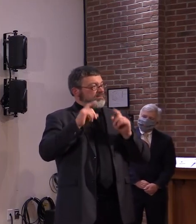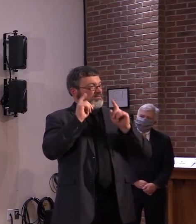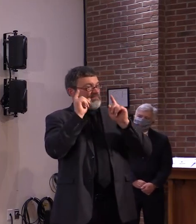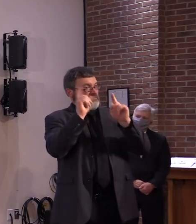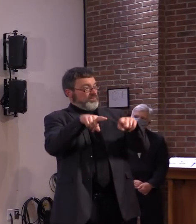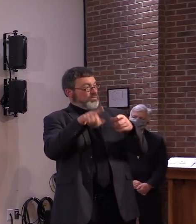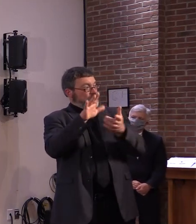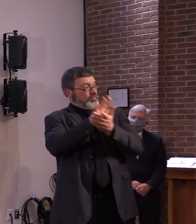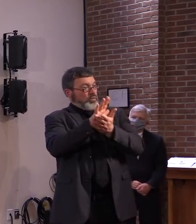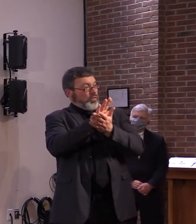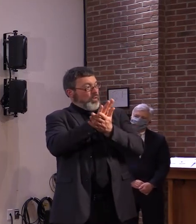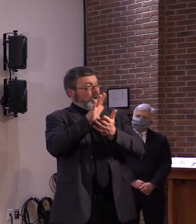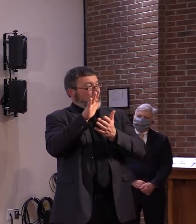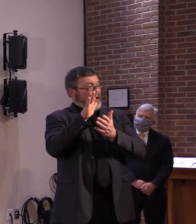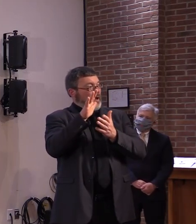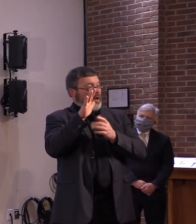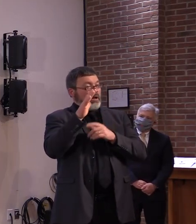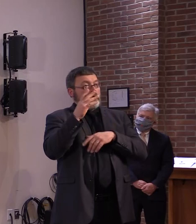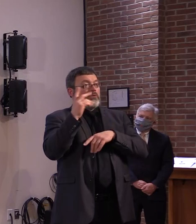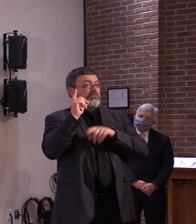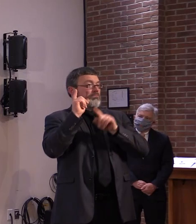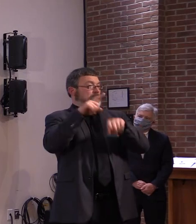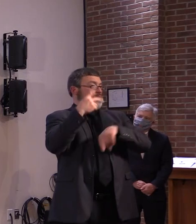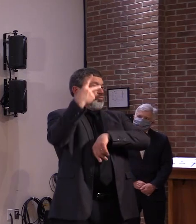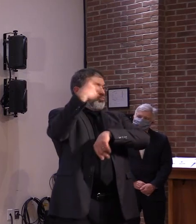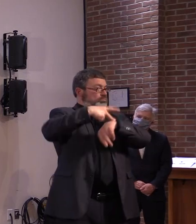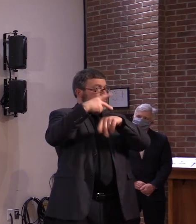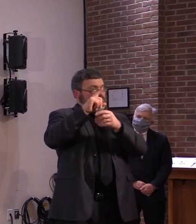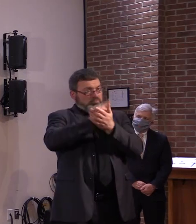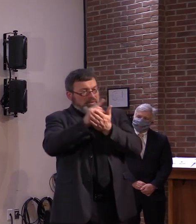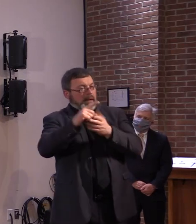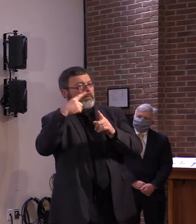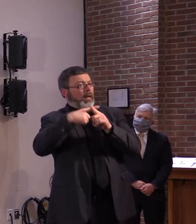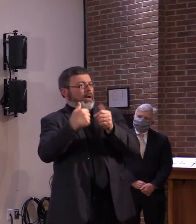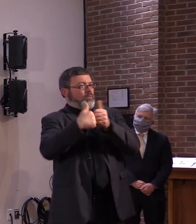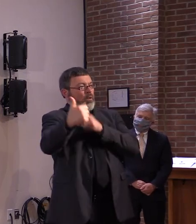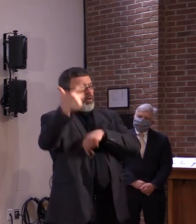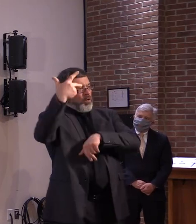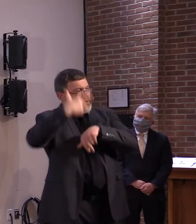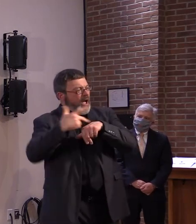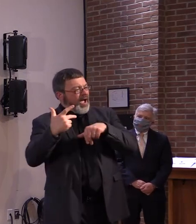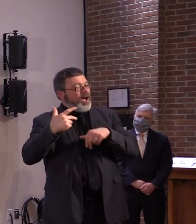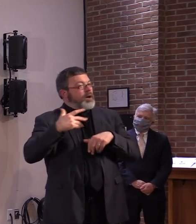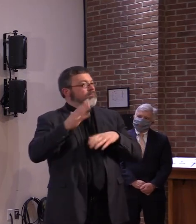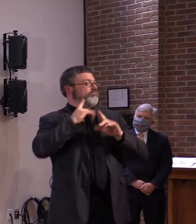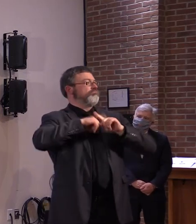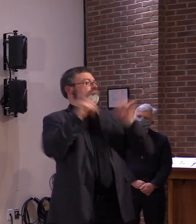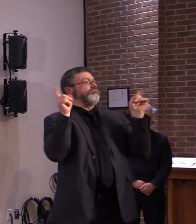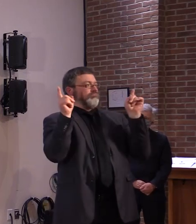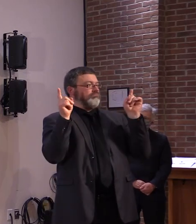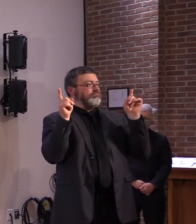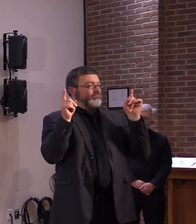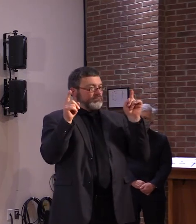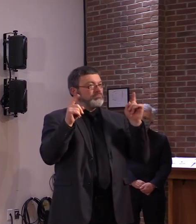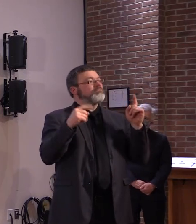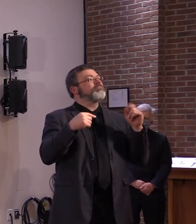in their mental health on those days. There's structure, there's routine, they can connect with their friends, they can connect with adults.